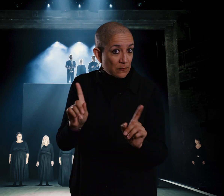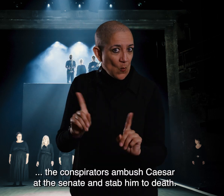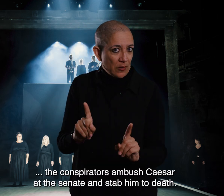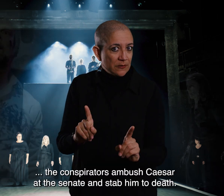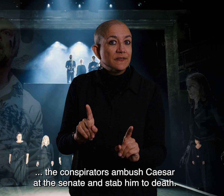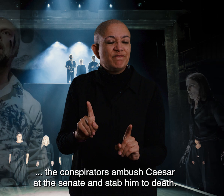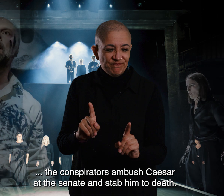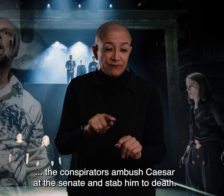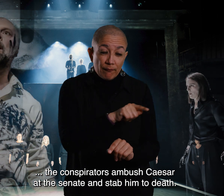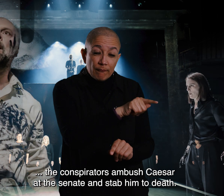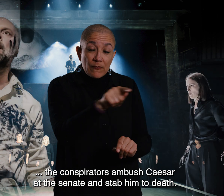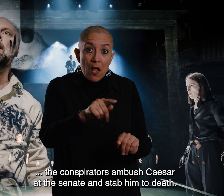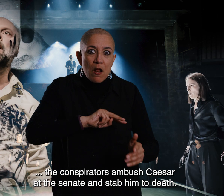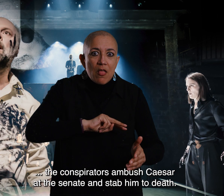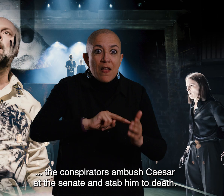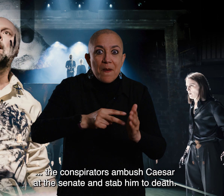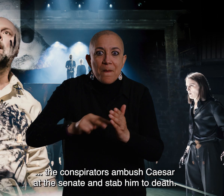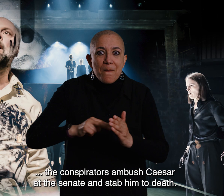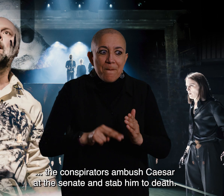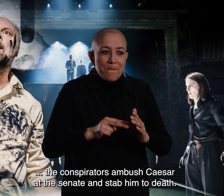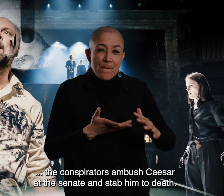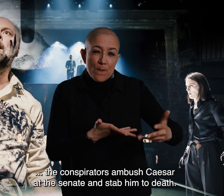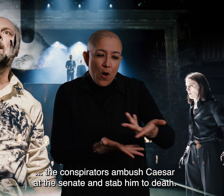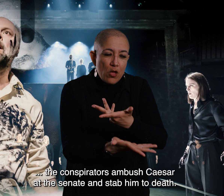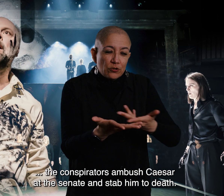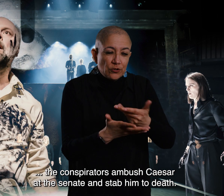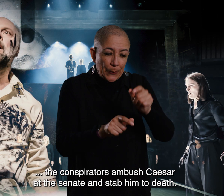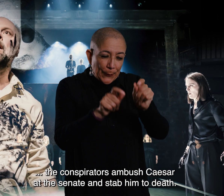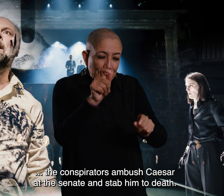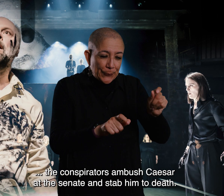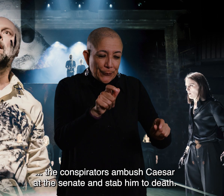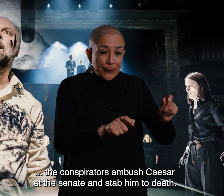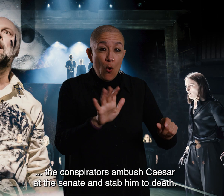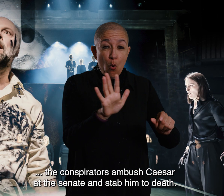the conspirators ambush Caesar at the Senate and stab him to death.